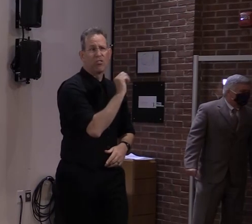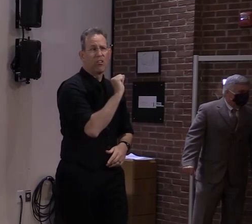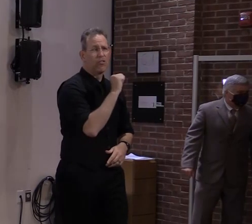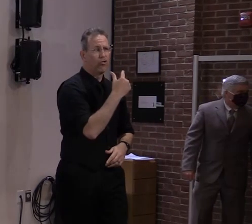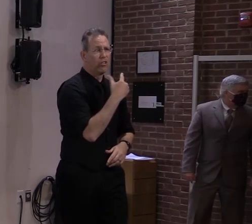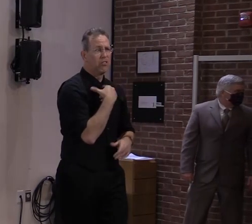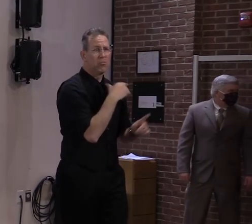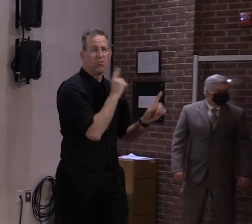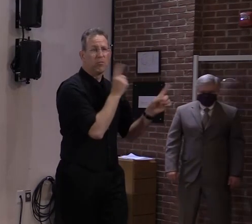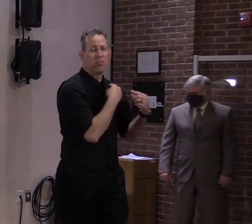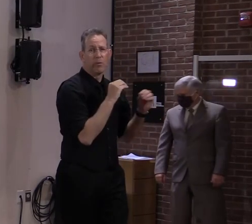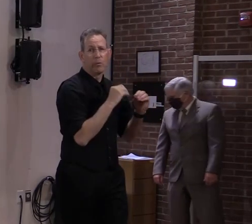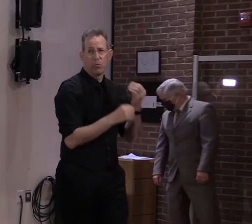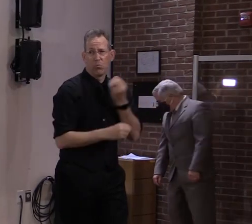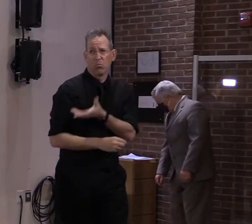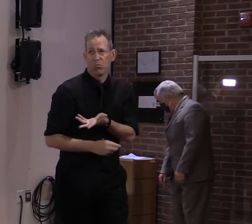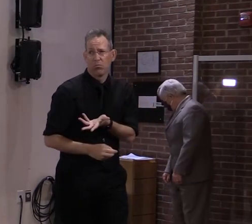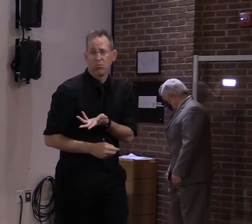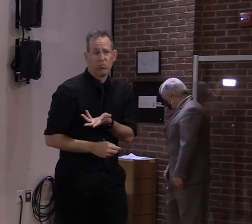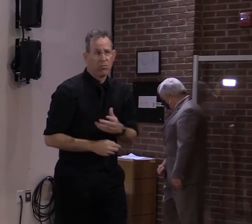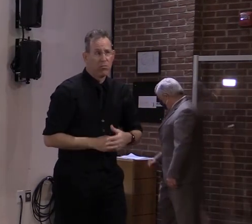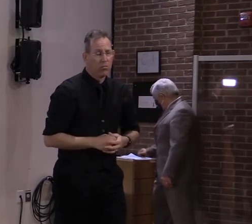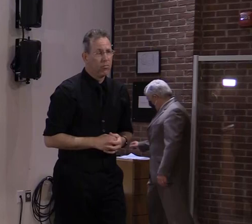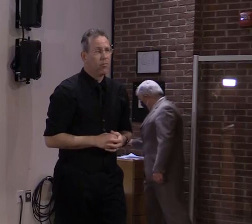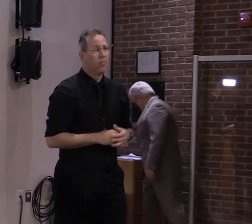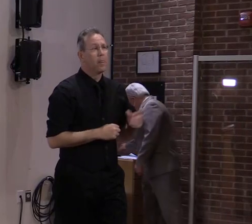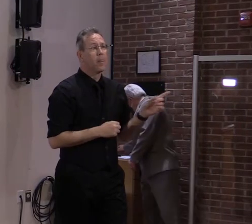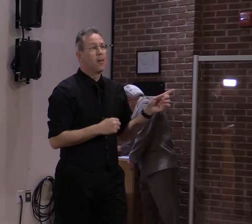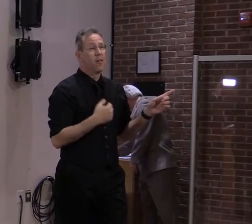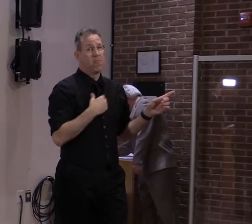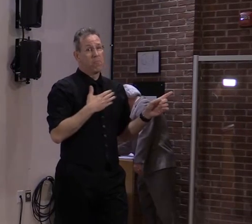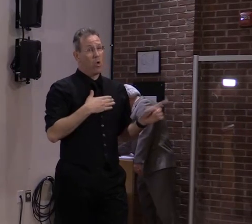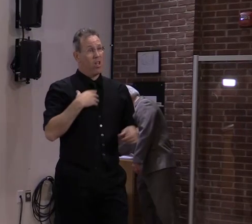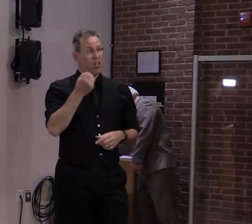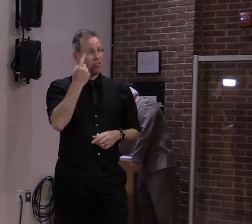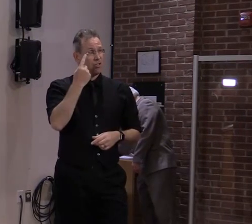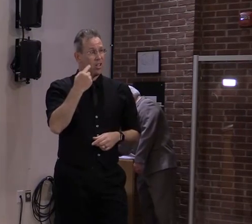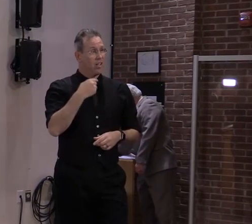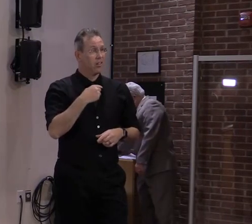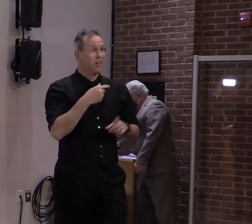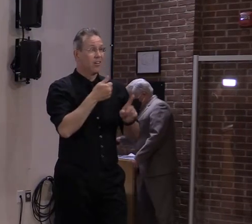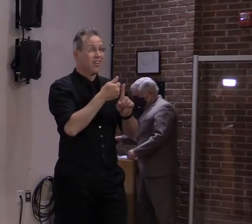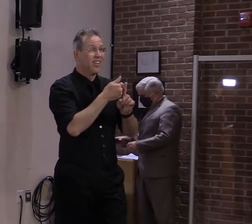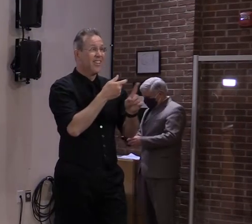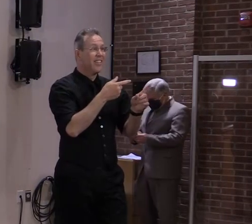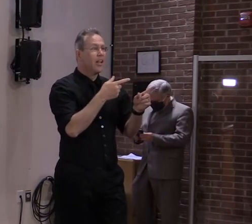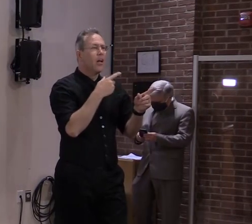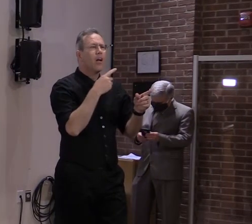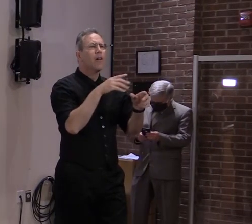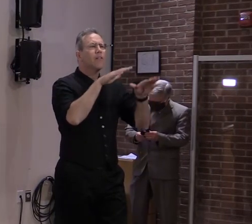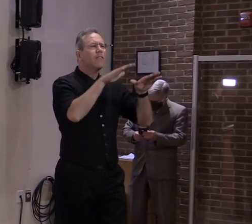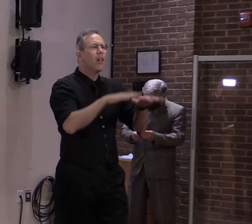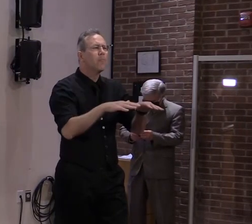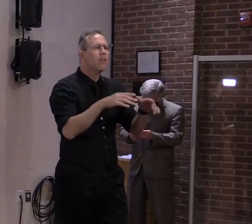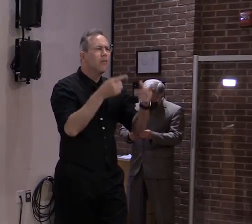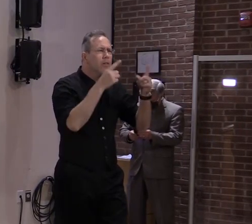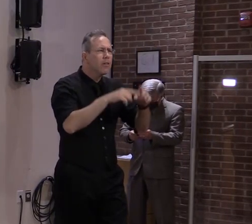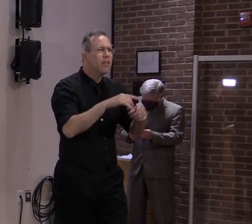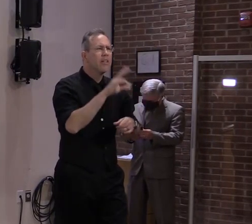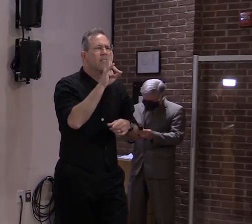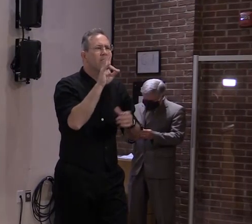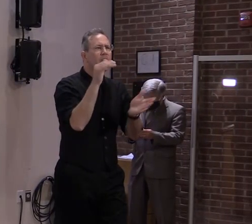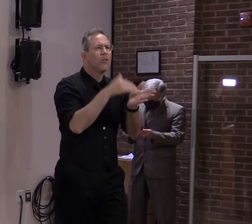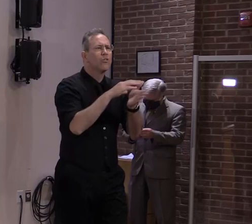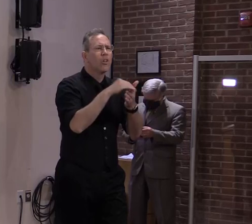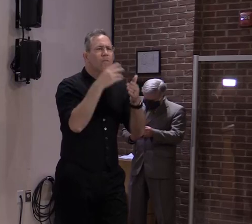like getting a settlement for $67,000 wasn't bad, I wondered if that money was is not going to be 67 if